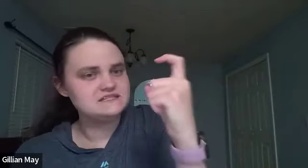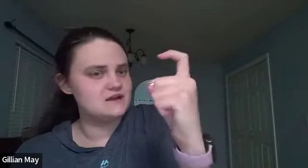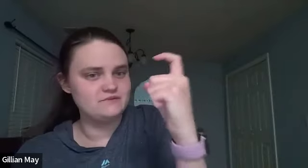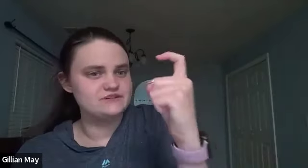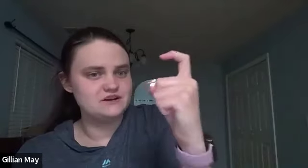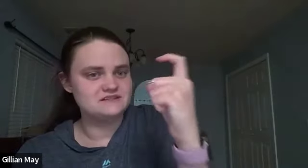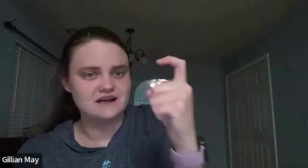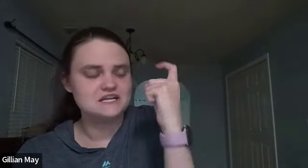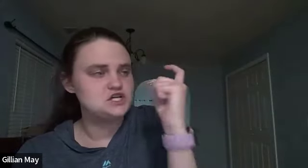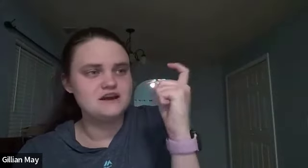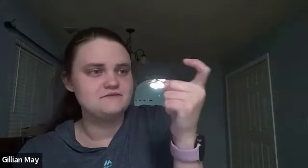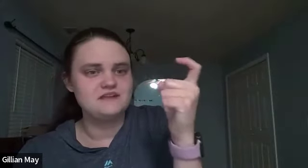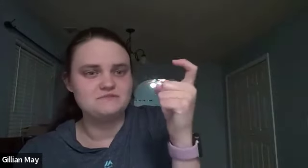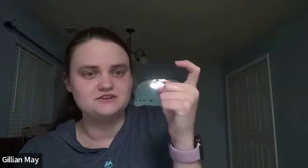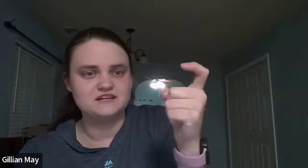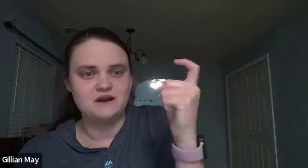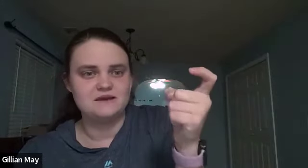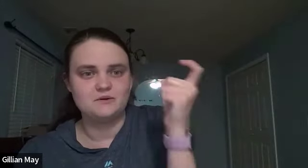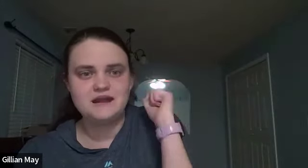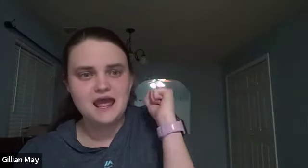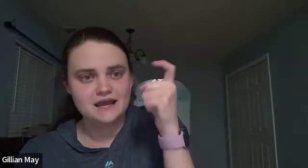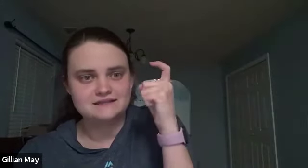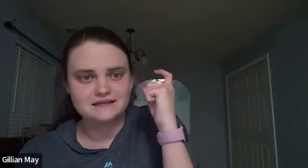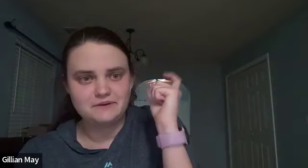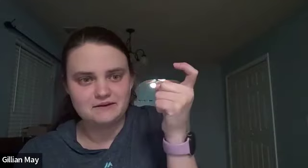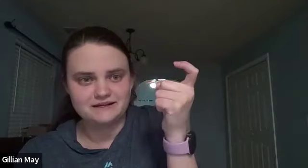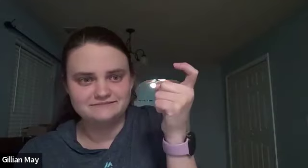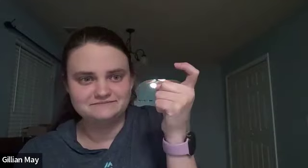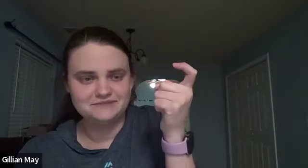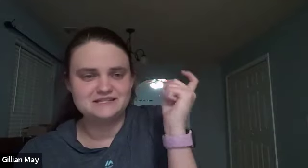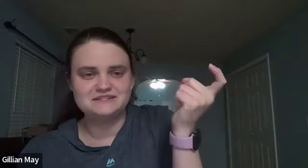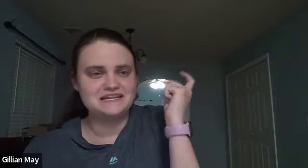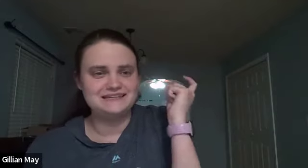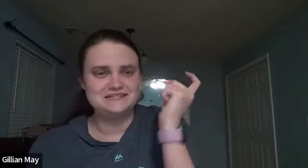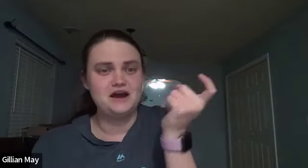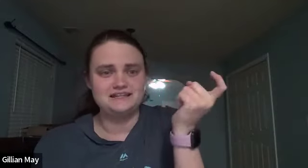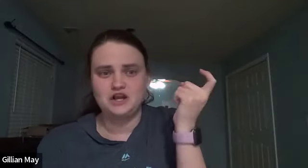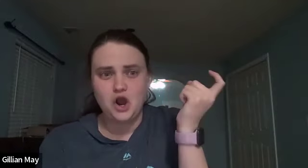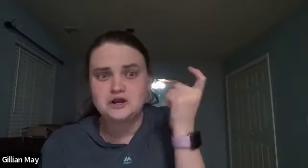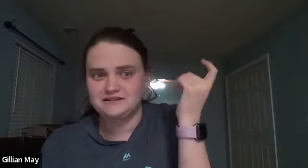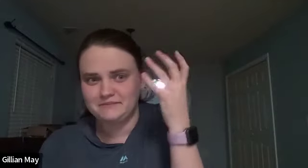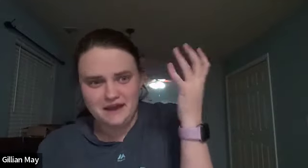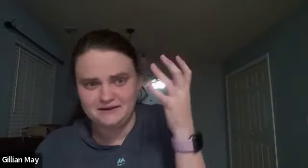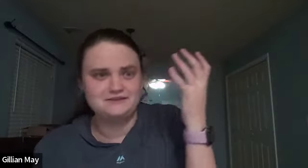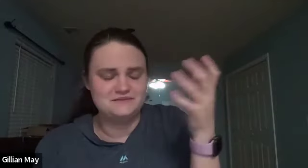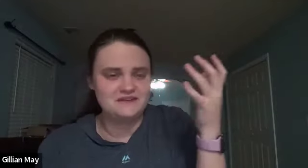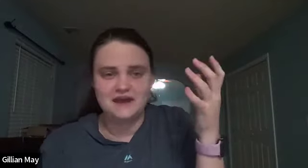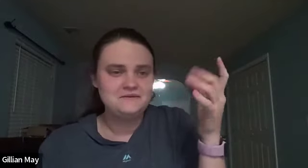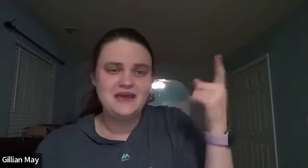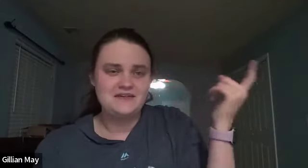time when we started this class, I could not for the life of me understand why I kept going X like a pirate, because I was like, it's not. It's like R like a pirate or something like that. And then